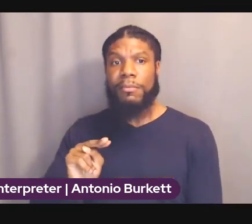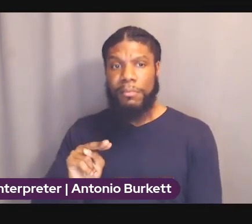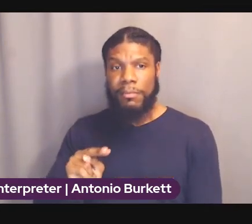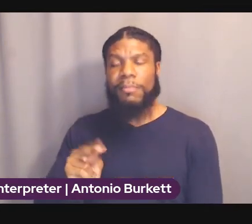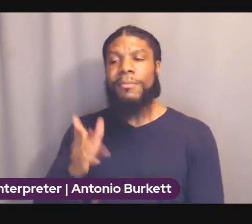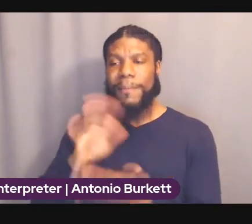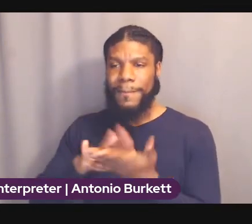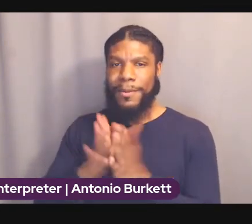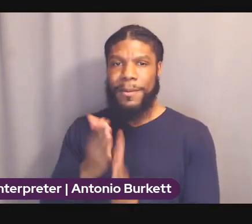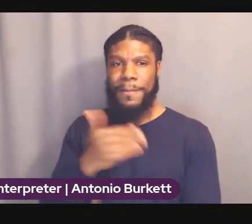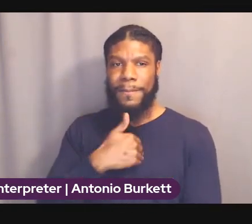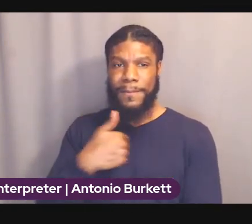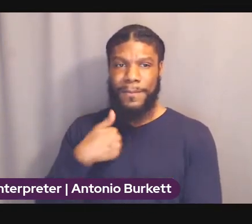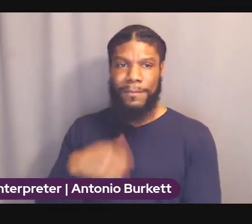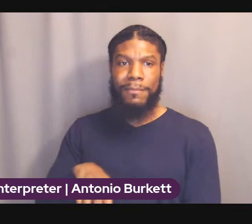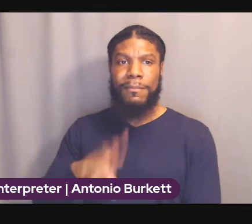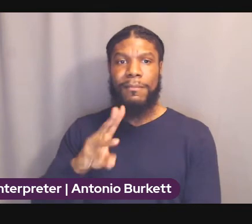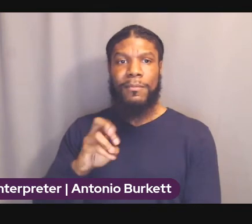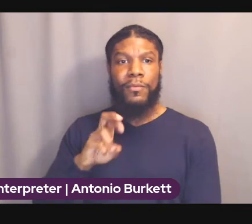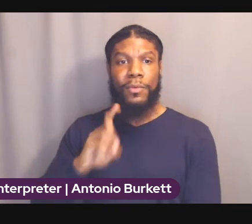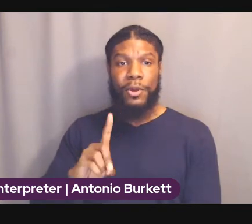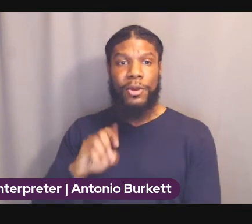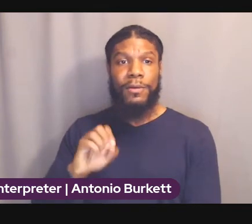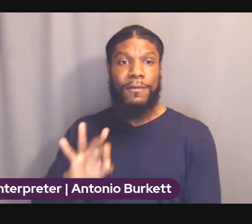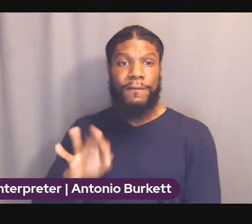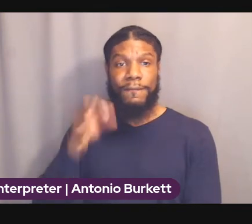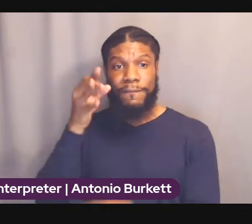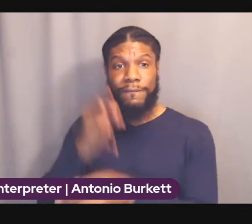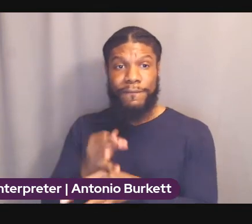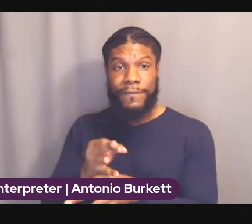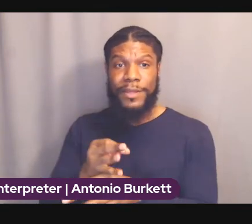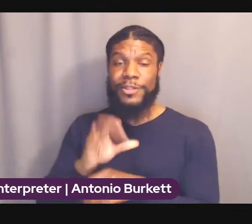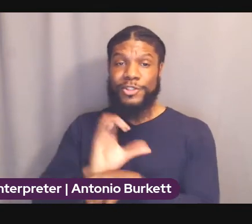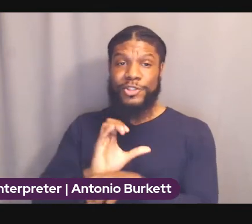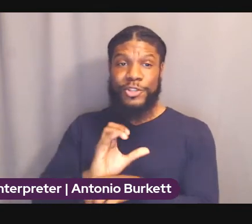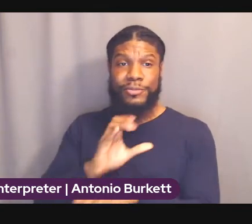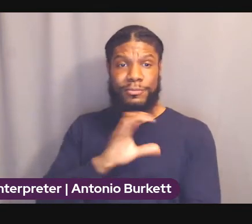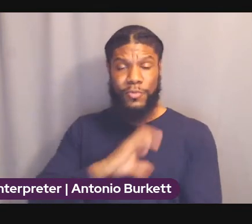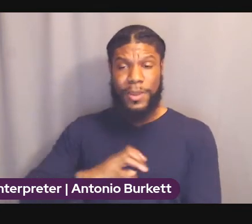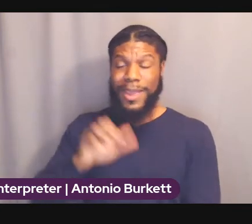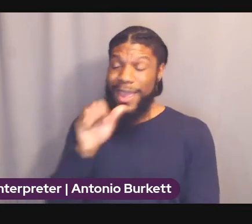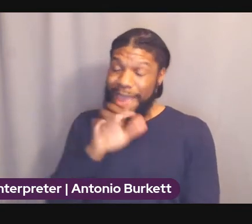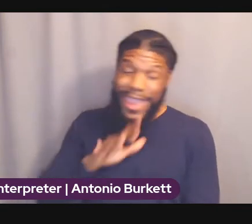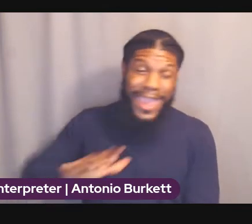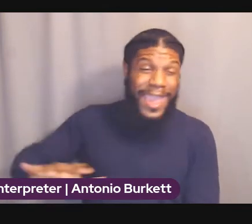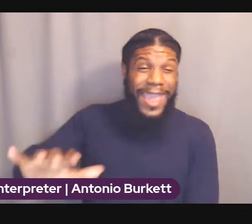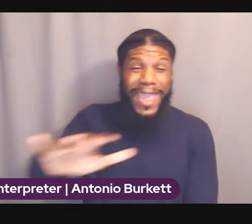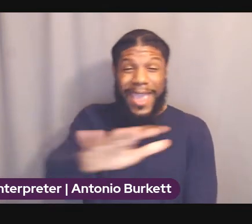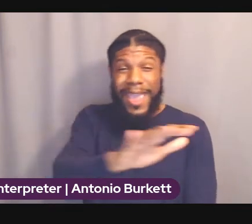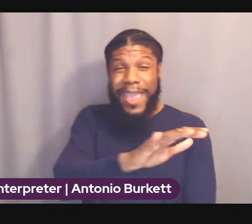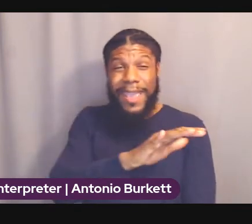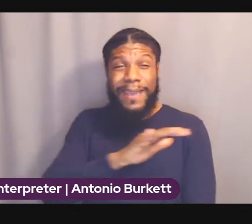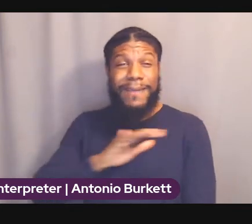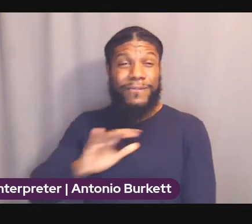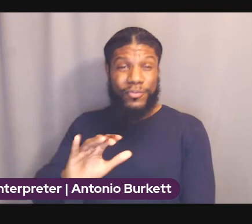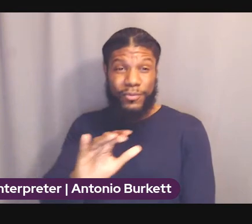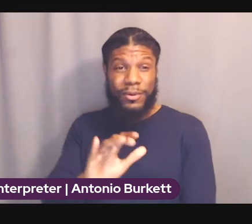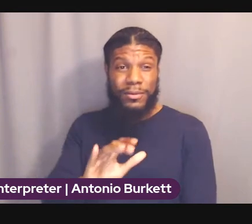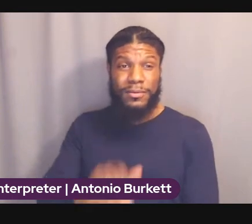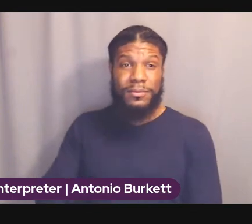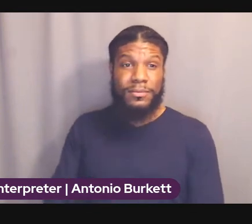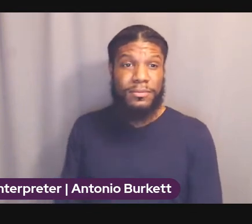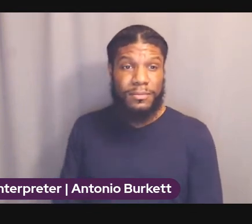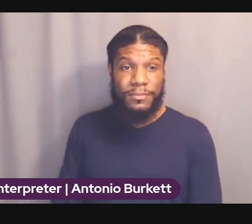Christ everywhere, intergalactic, right? Everywhere you need us to be, we are.